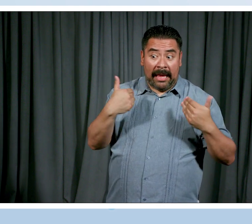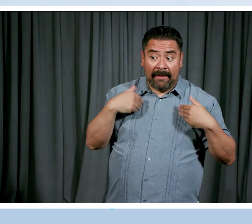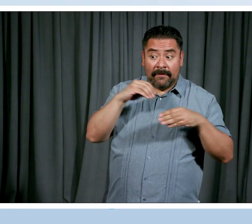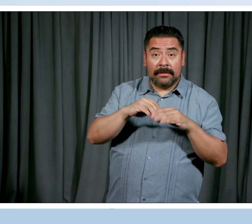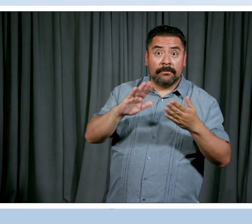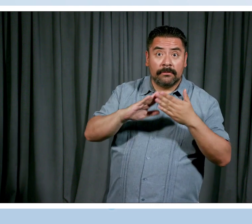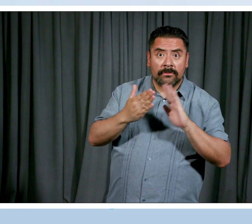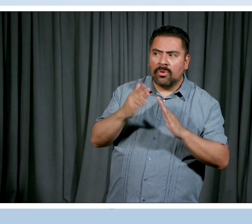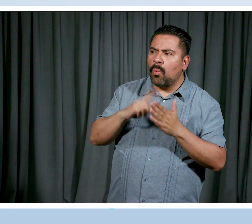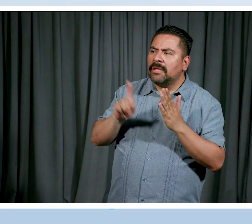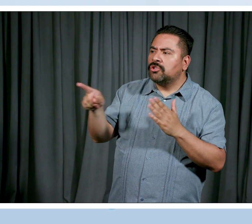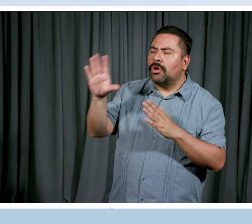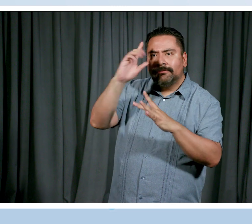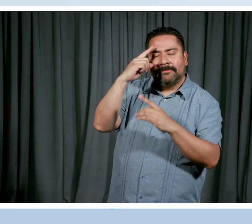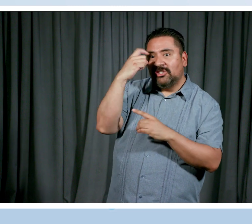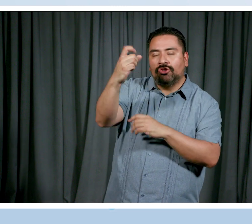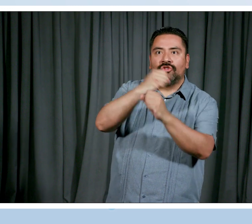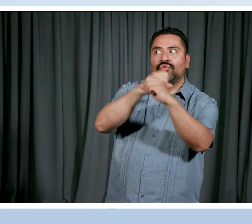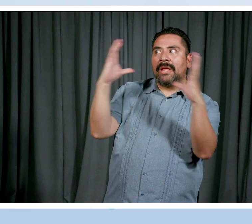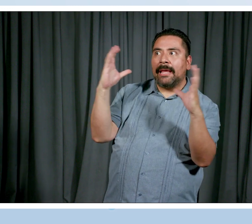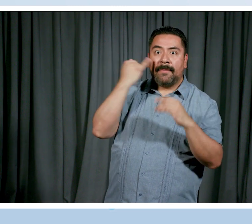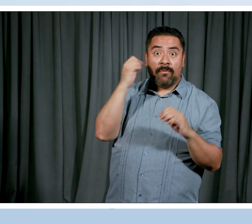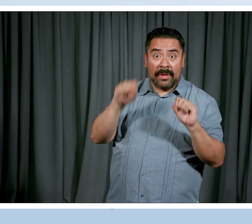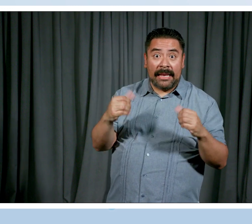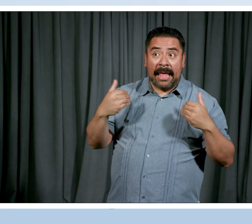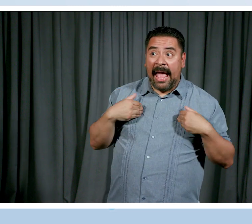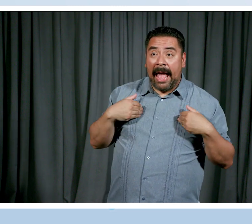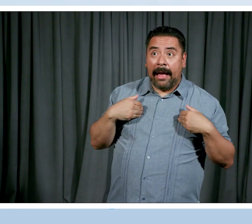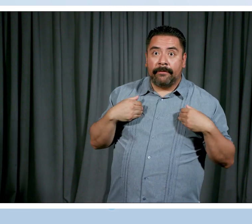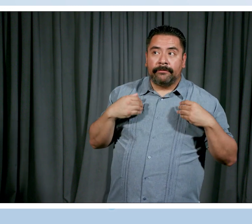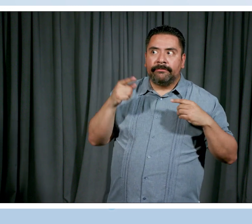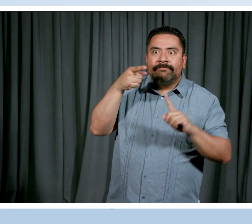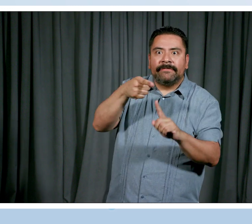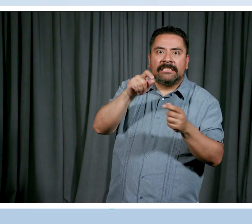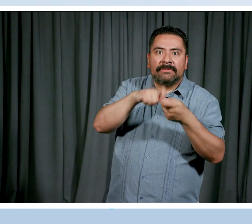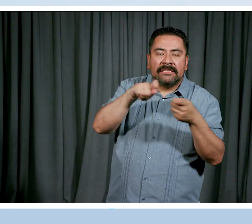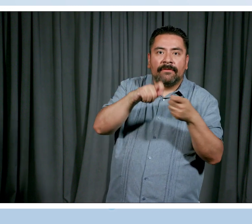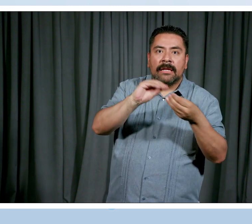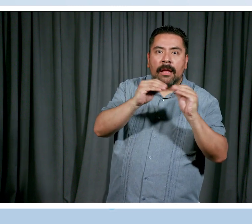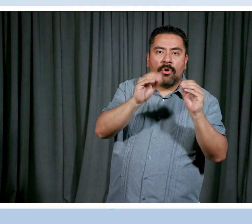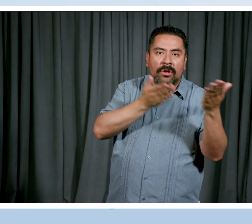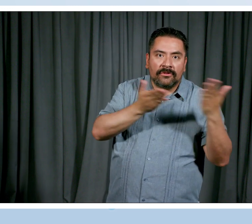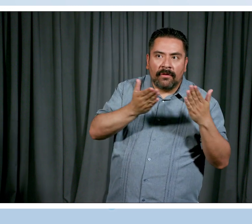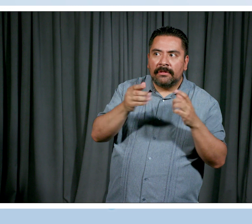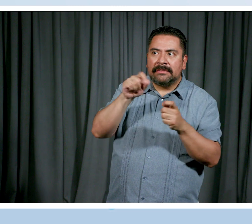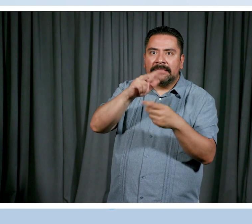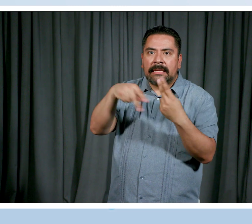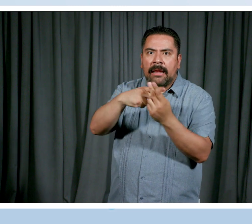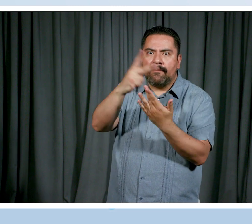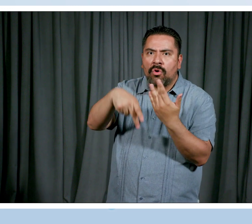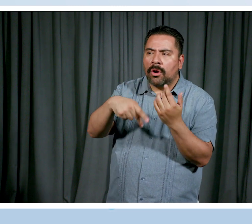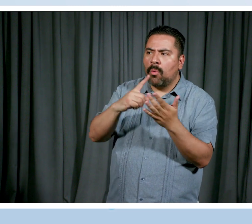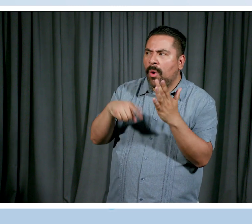like what would be your dream if we were able to have X number of services or types of programming? What would that look like for